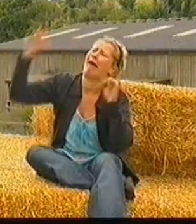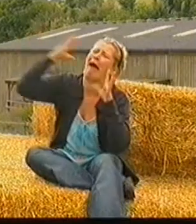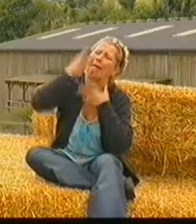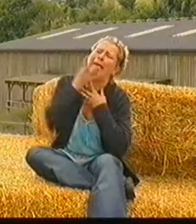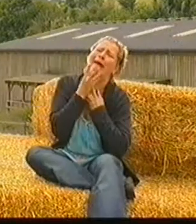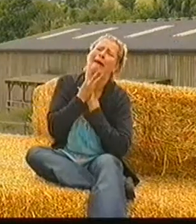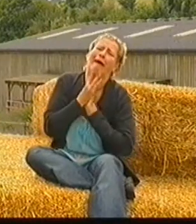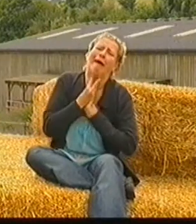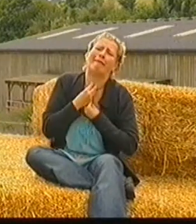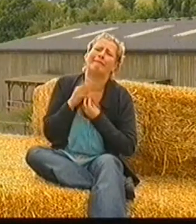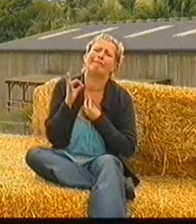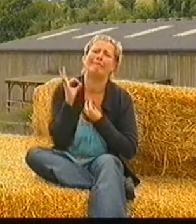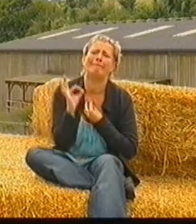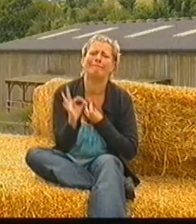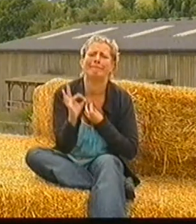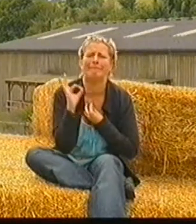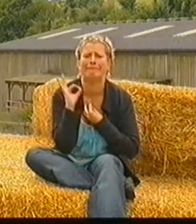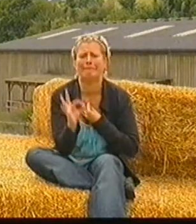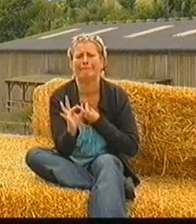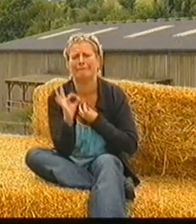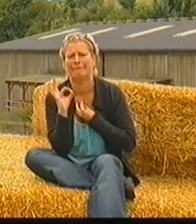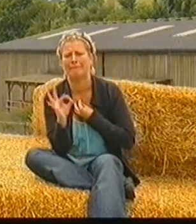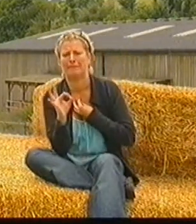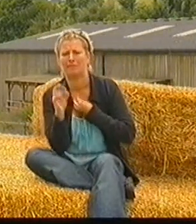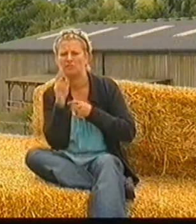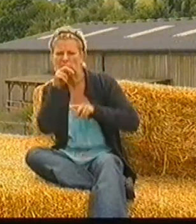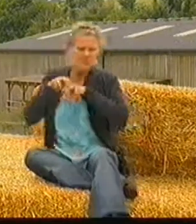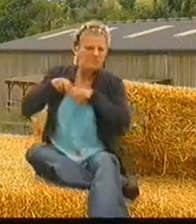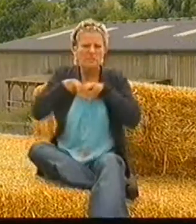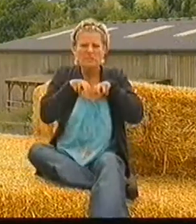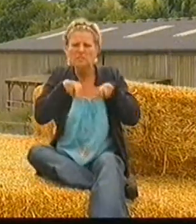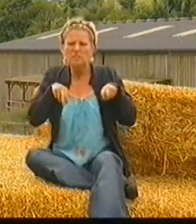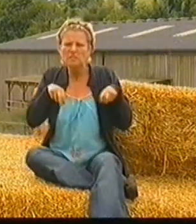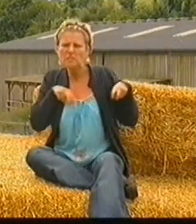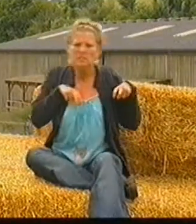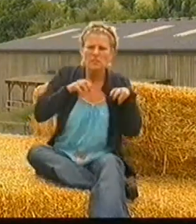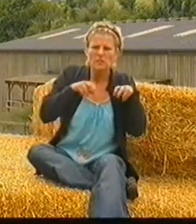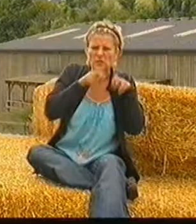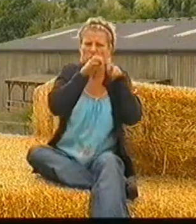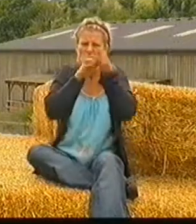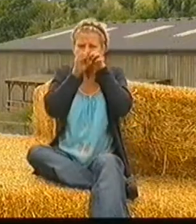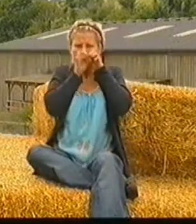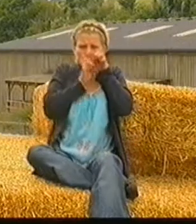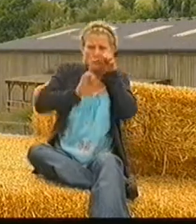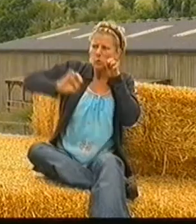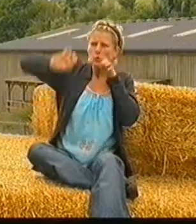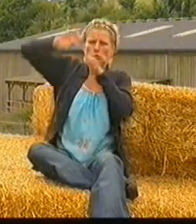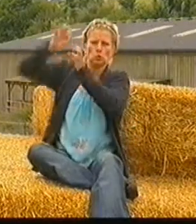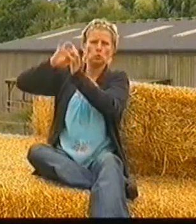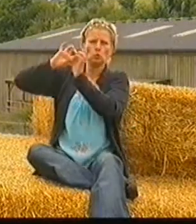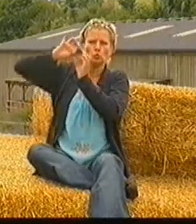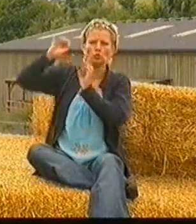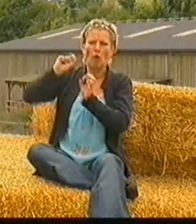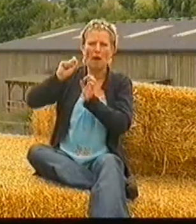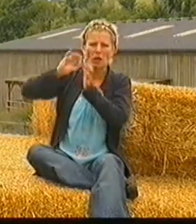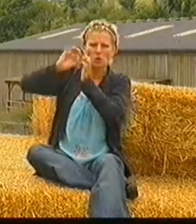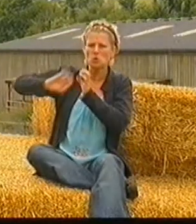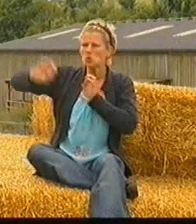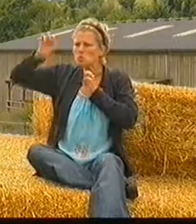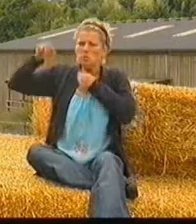melted gold. Oh, Foxy, it's like drinking sunbeams and rainbows." "You're poaching," shrieked Rat. "Put that down at